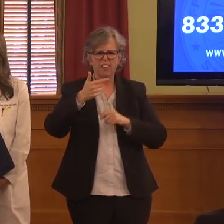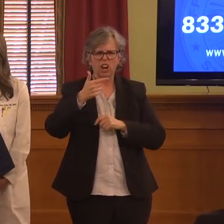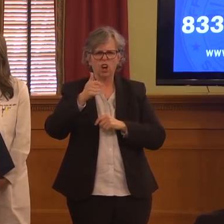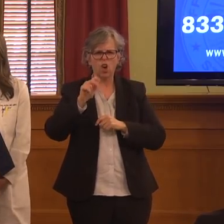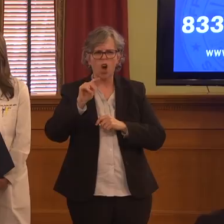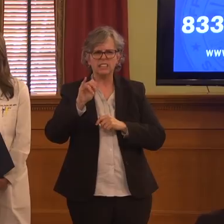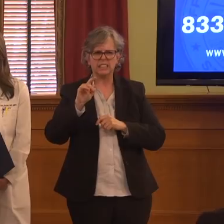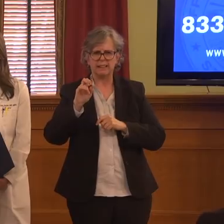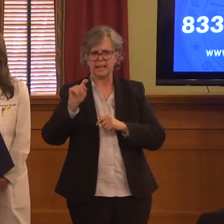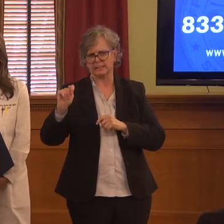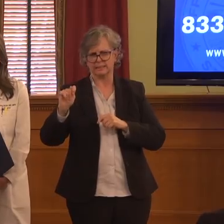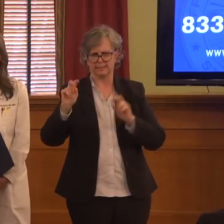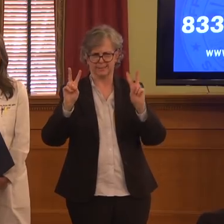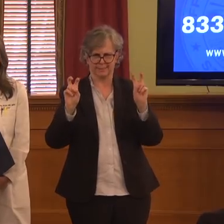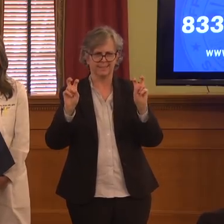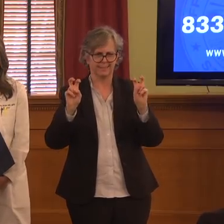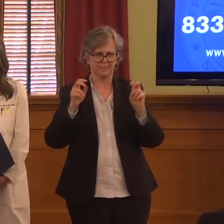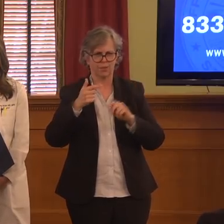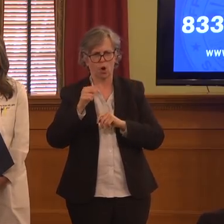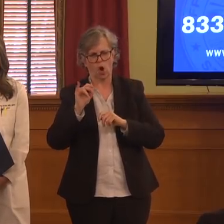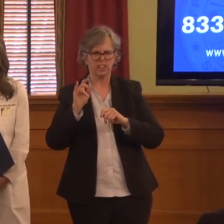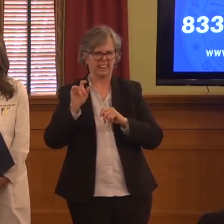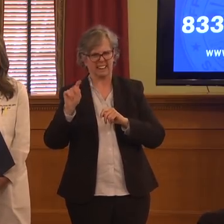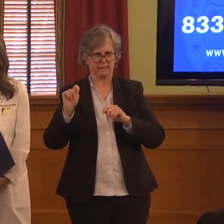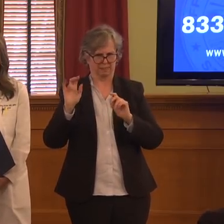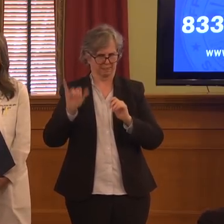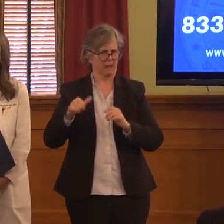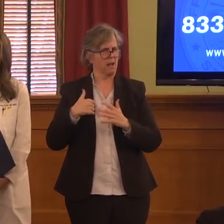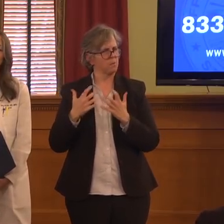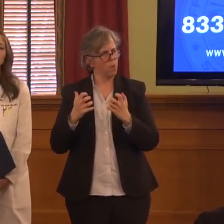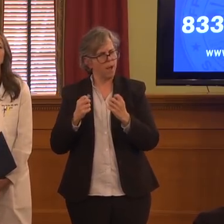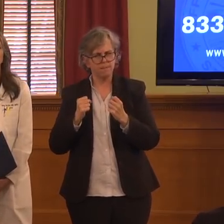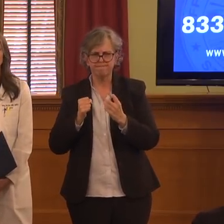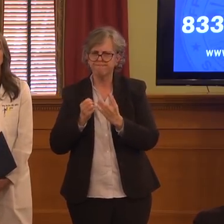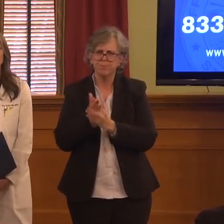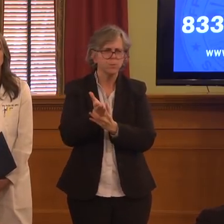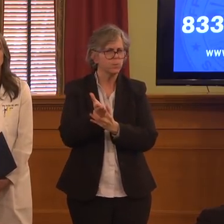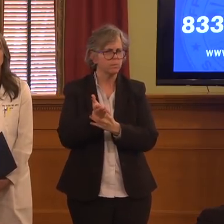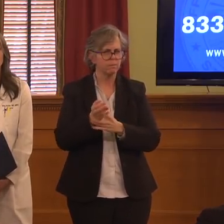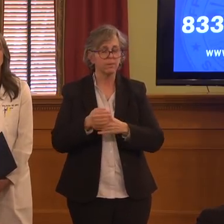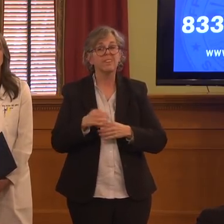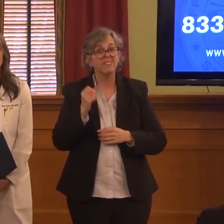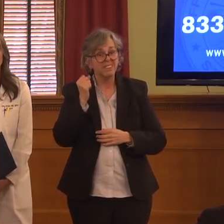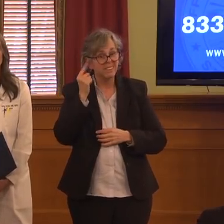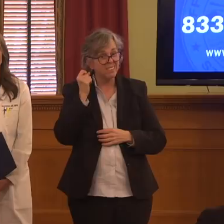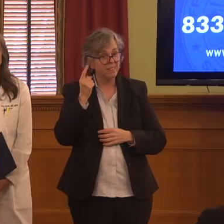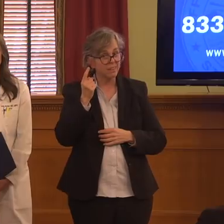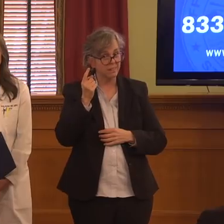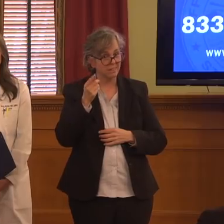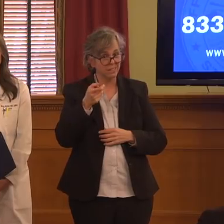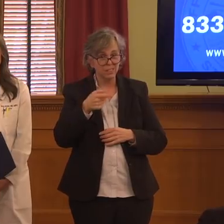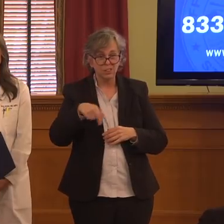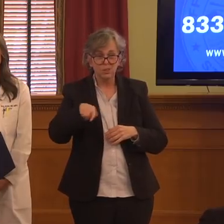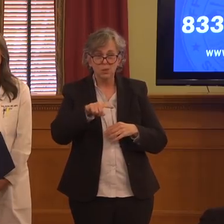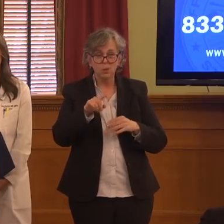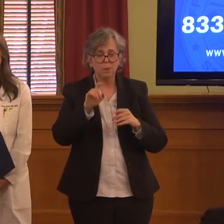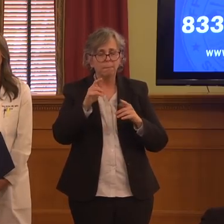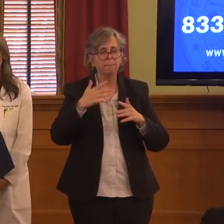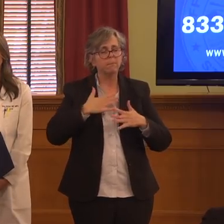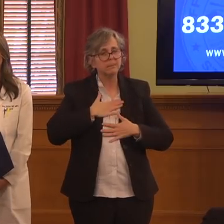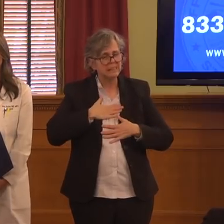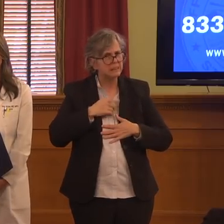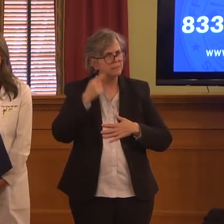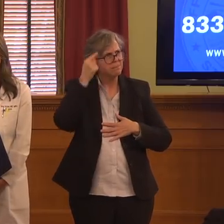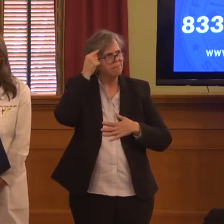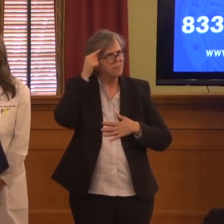us. And so everyone has to think about other people. That's why this